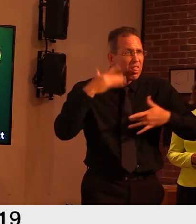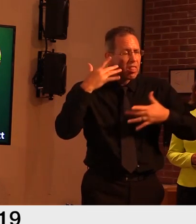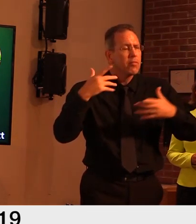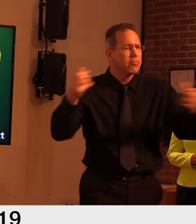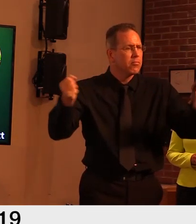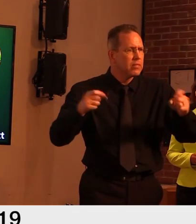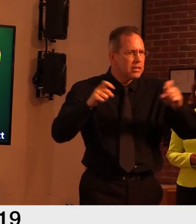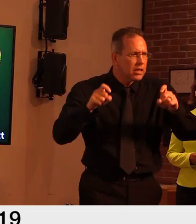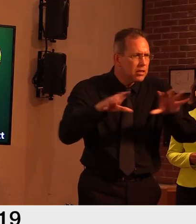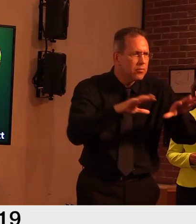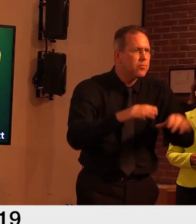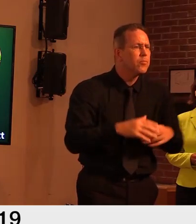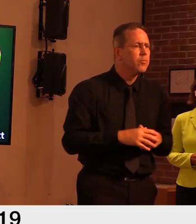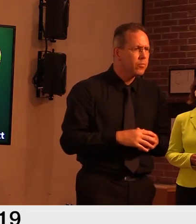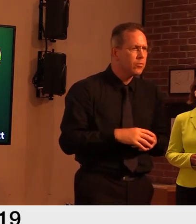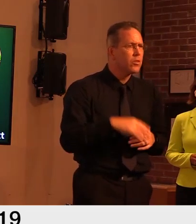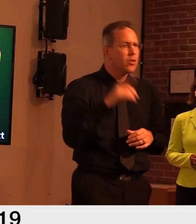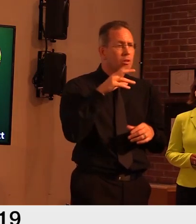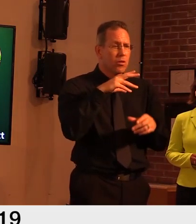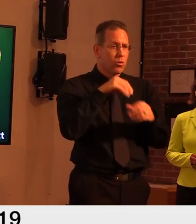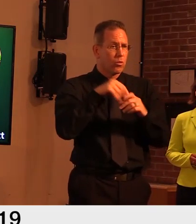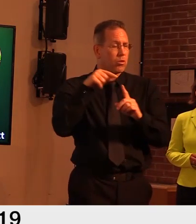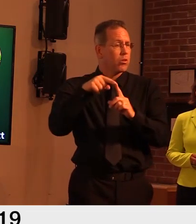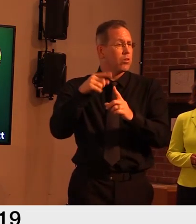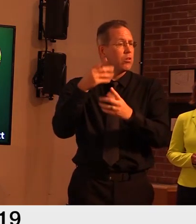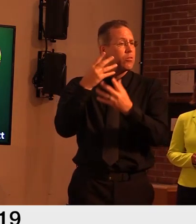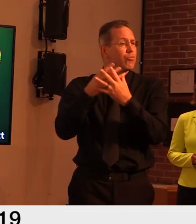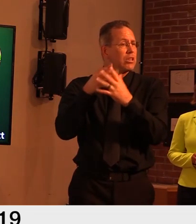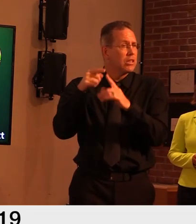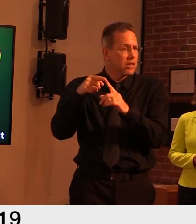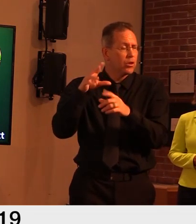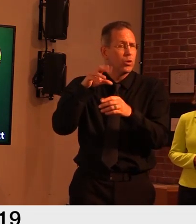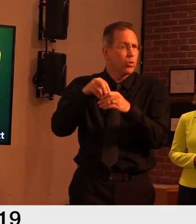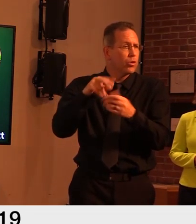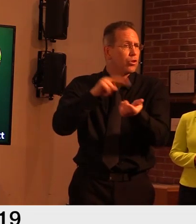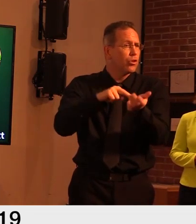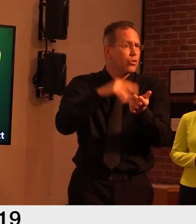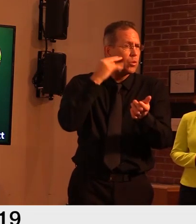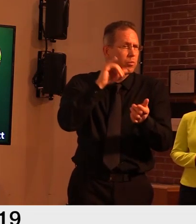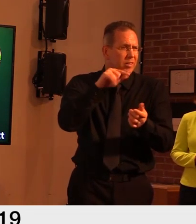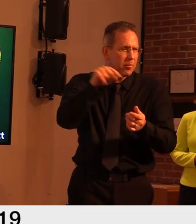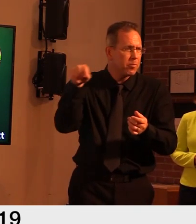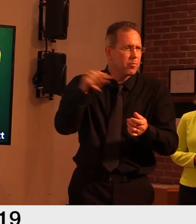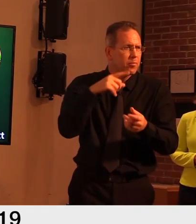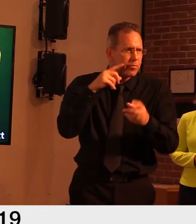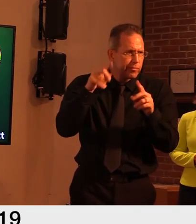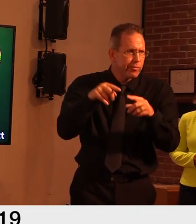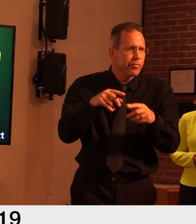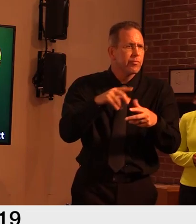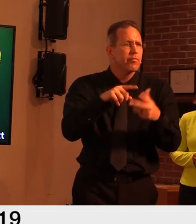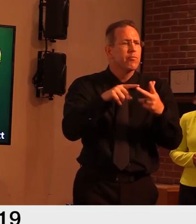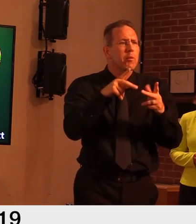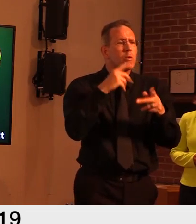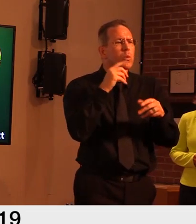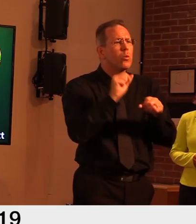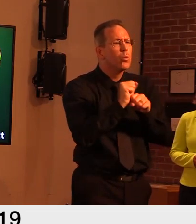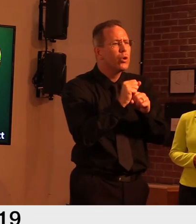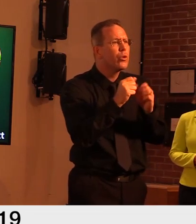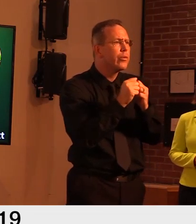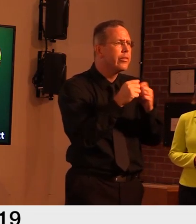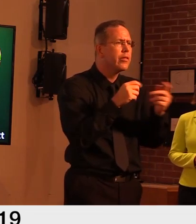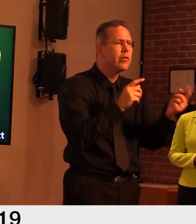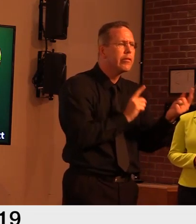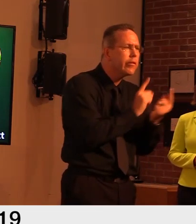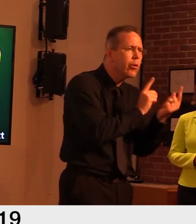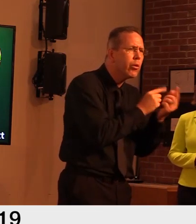the residents and the staff in long-term care facilities, vulnerable populations. You've heard about our testing